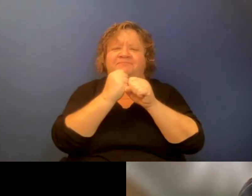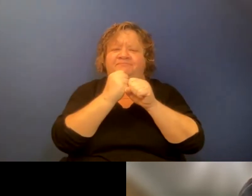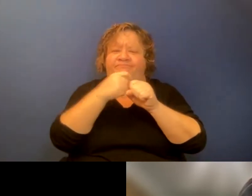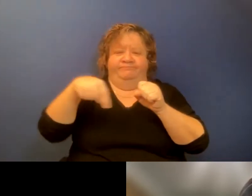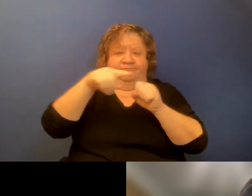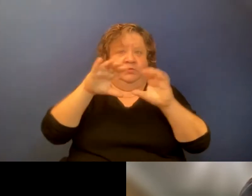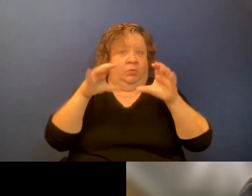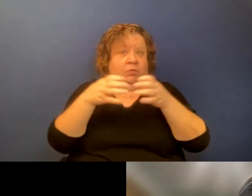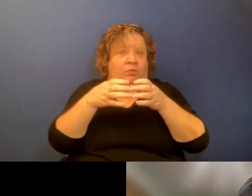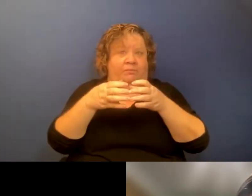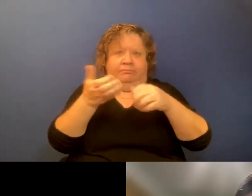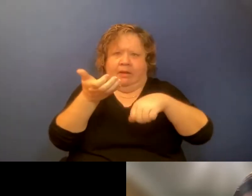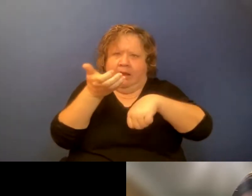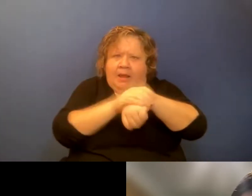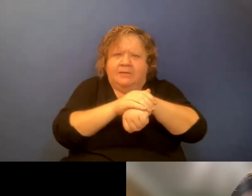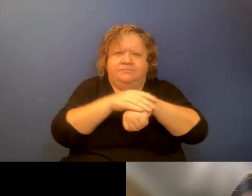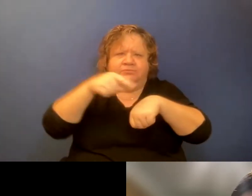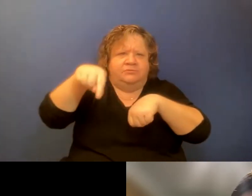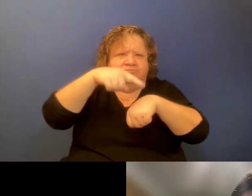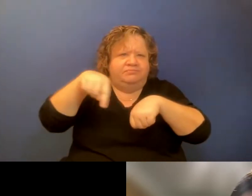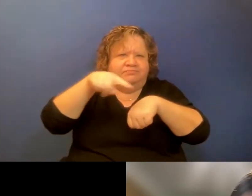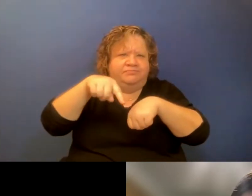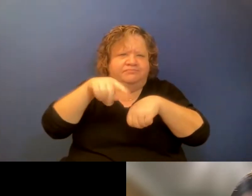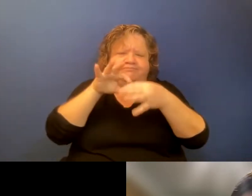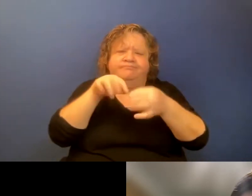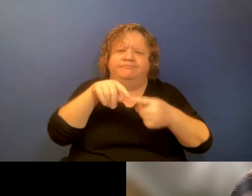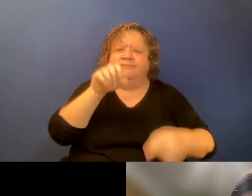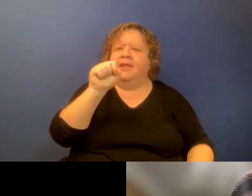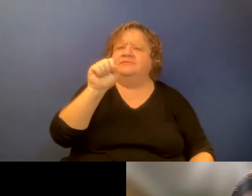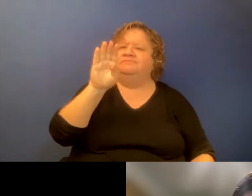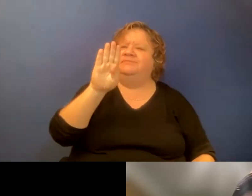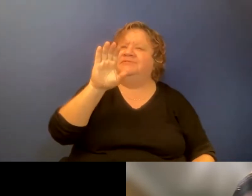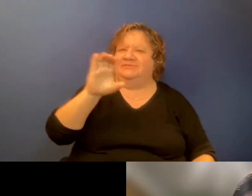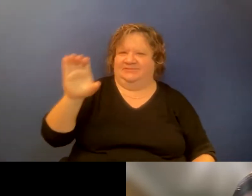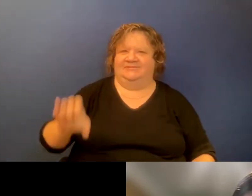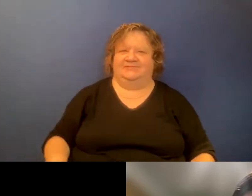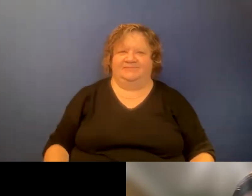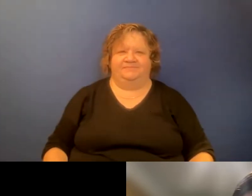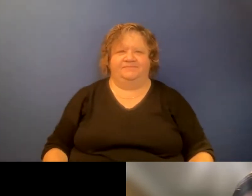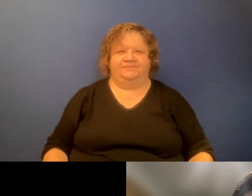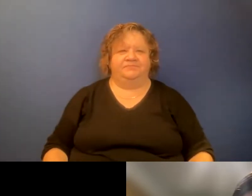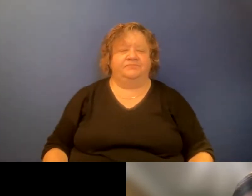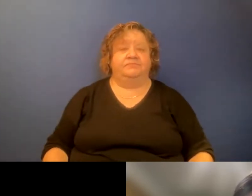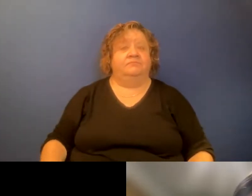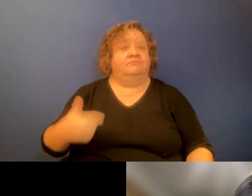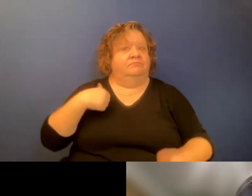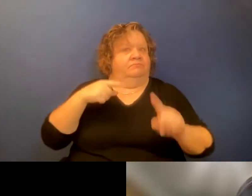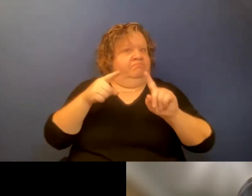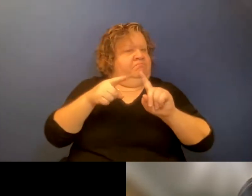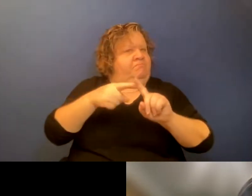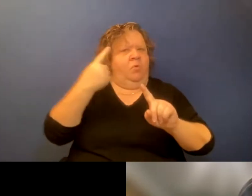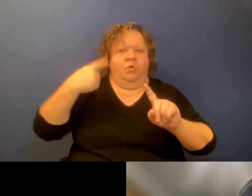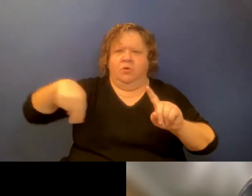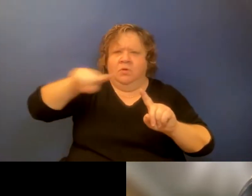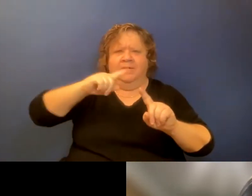SBC. And it's really important that we collaborate to come up with really fresh and new ideas,